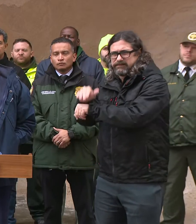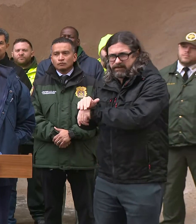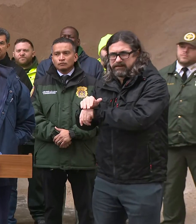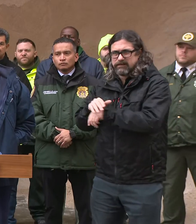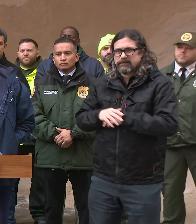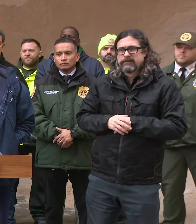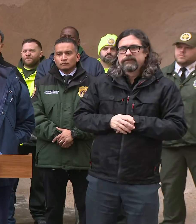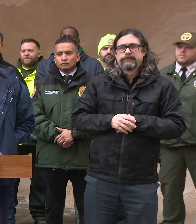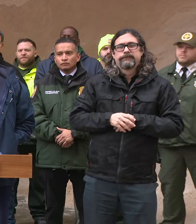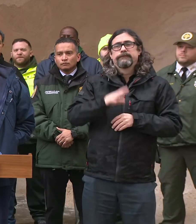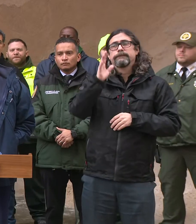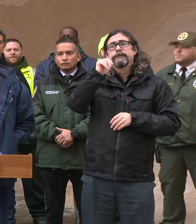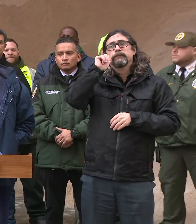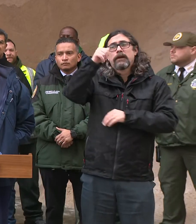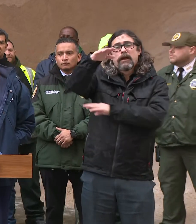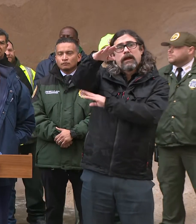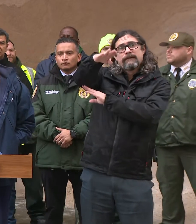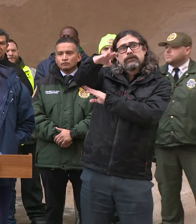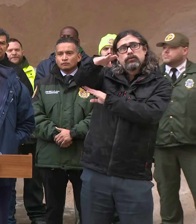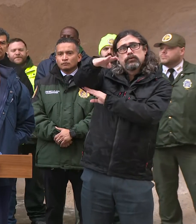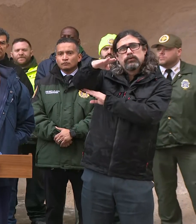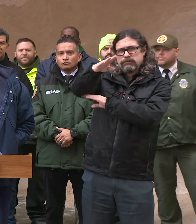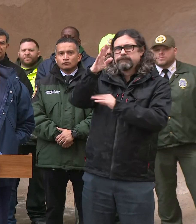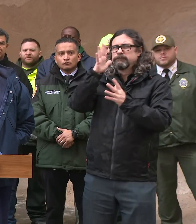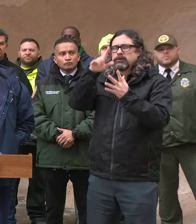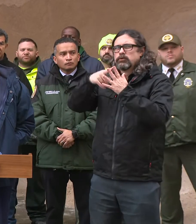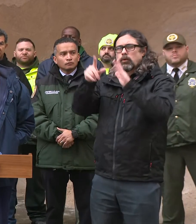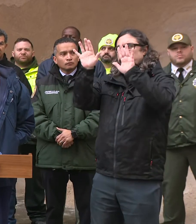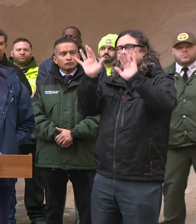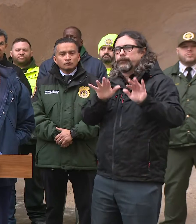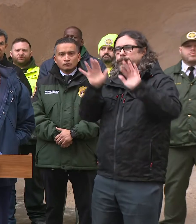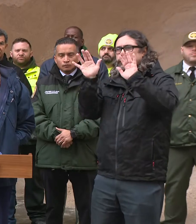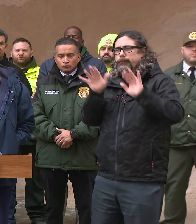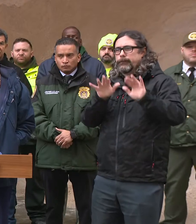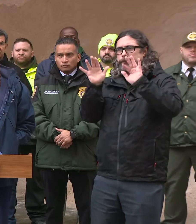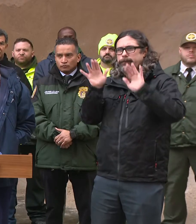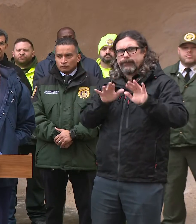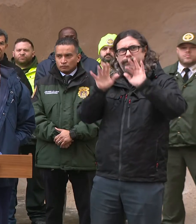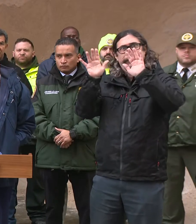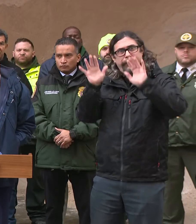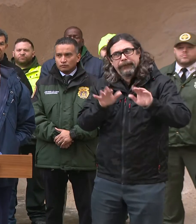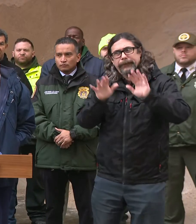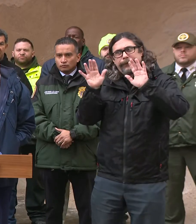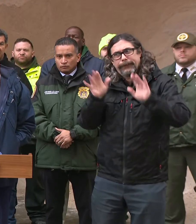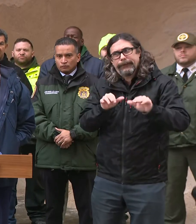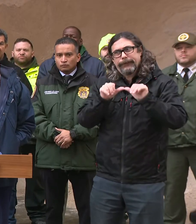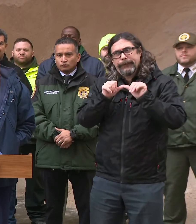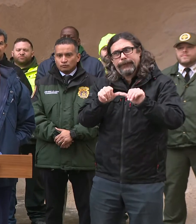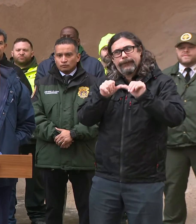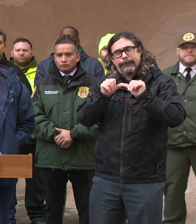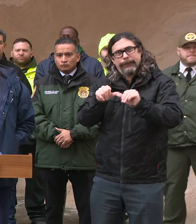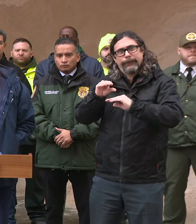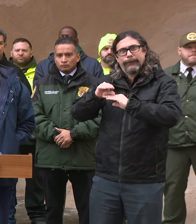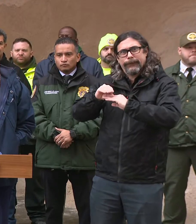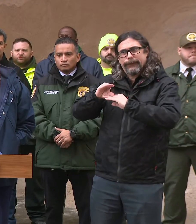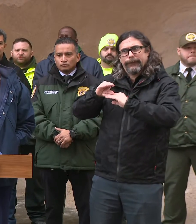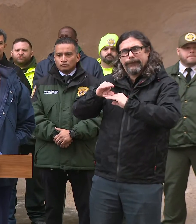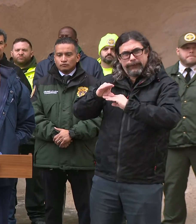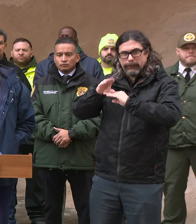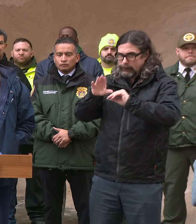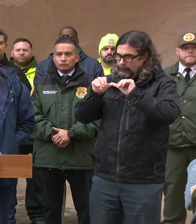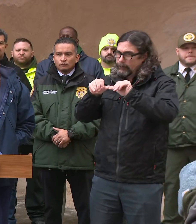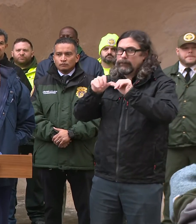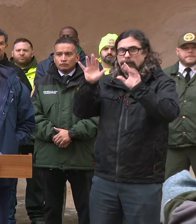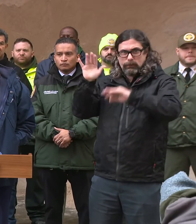2 to 5 inches of snow. But as you know, Mother Nature will do what she does all the